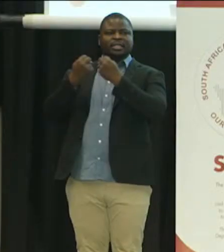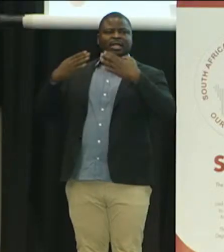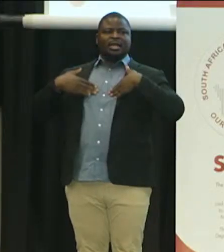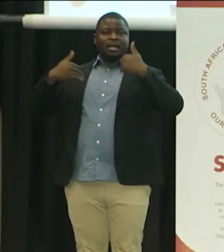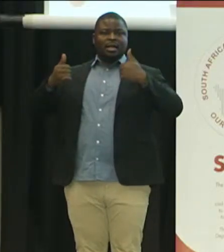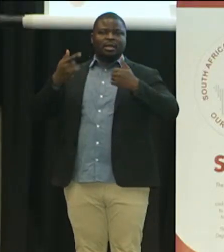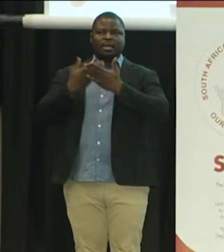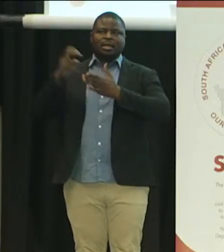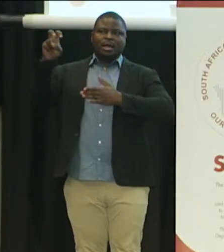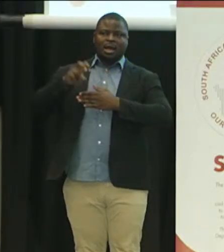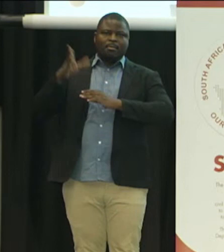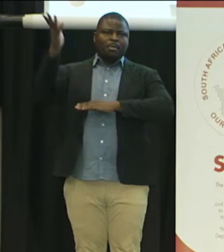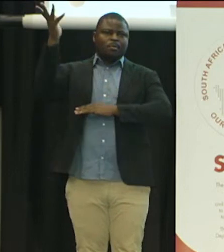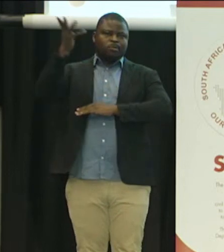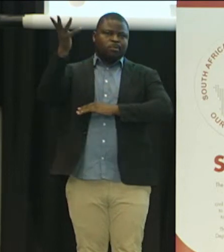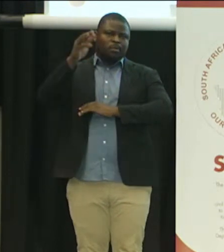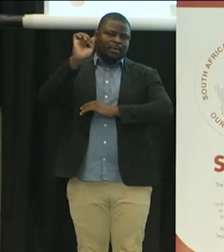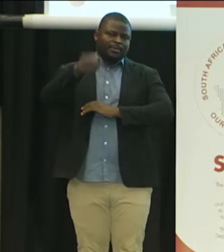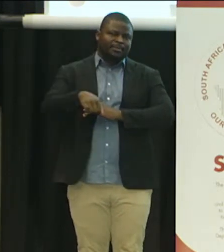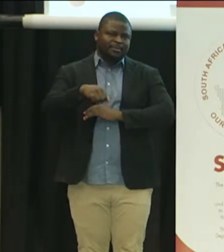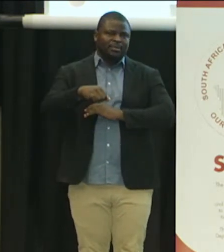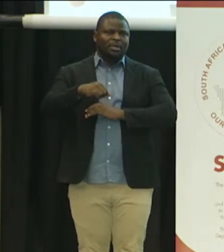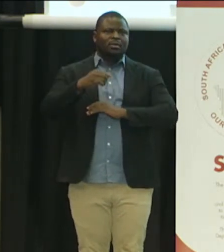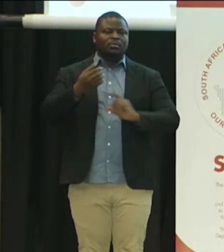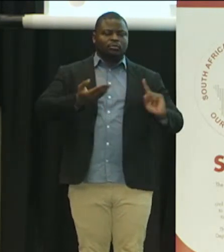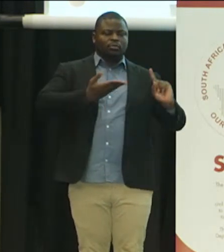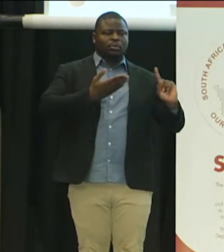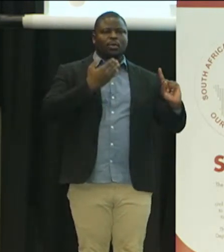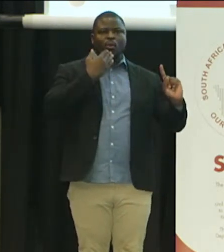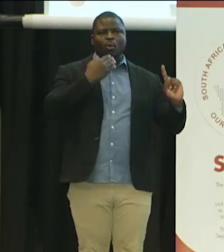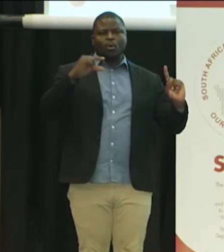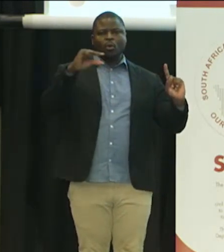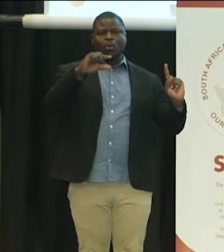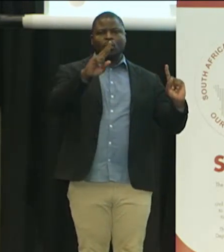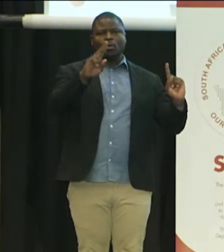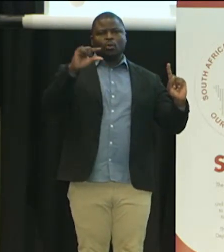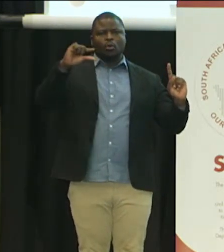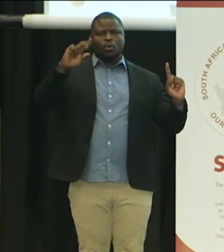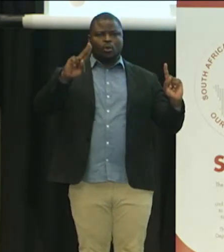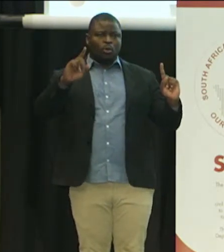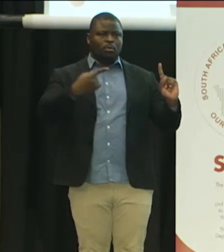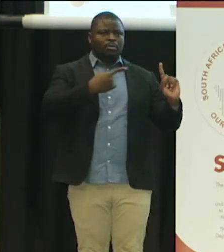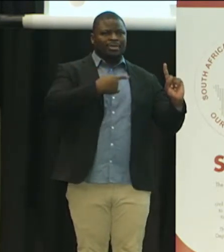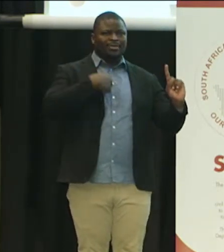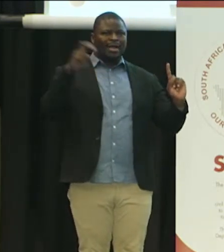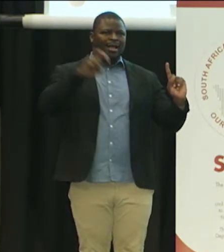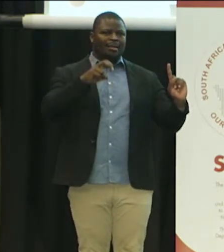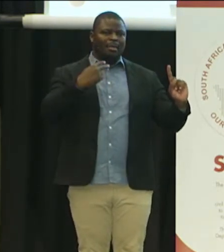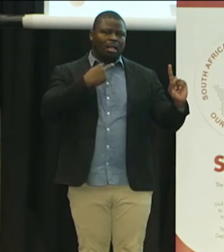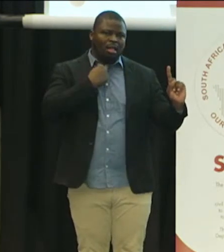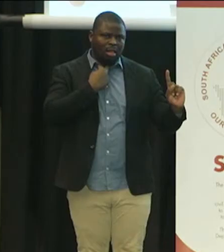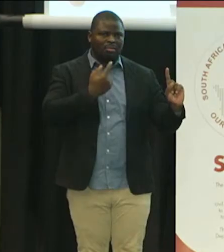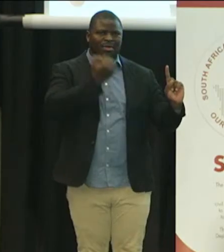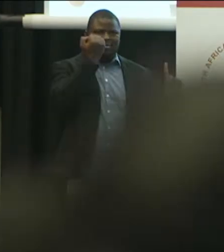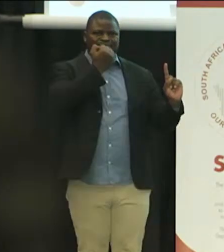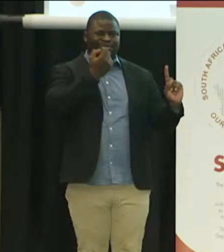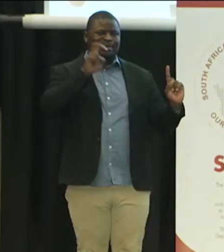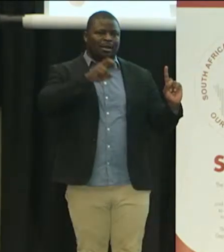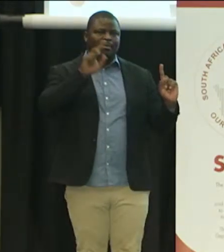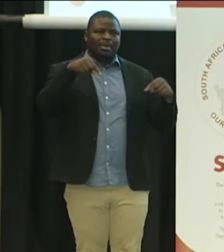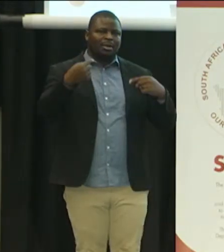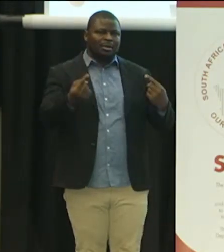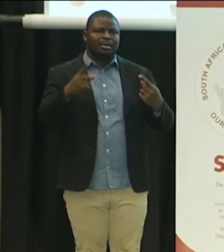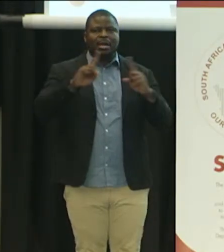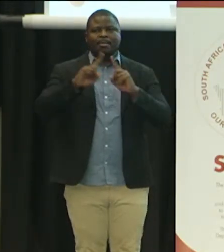address. Ms. Gugu Shabangu couldn't be here with us. She sends her apologies. So Mary Jana Maitufi from